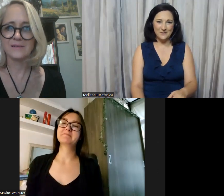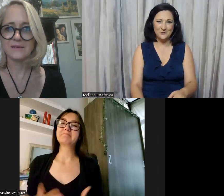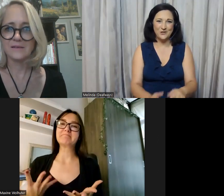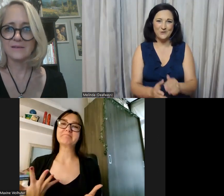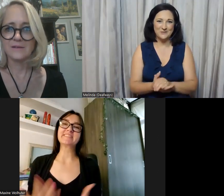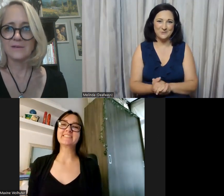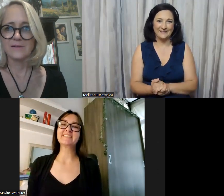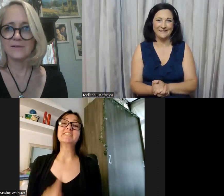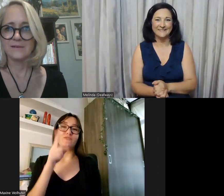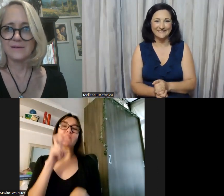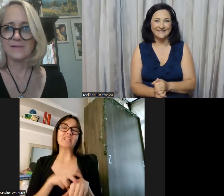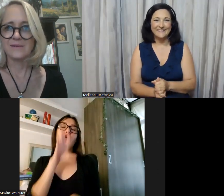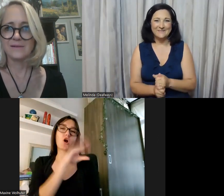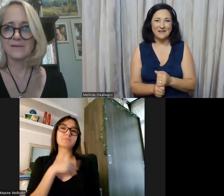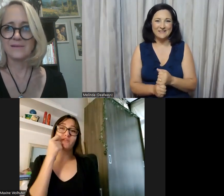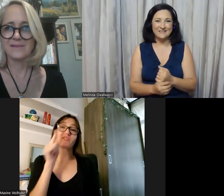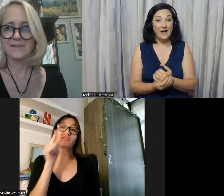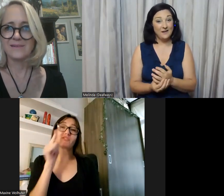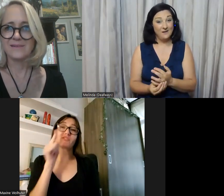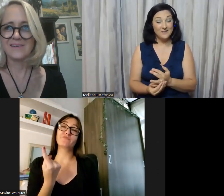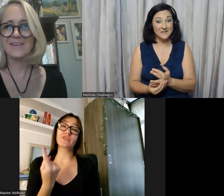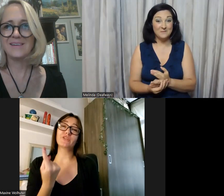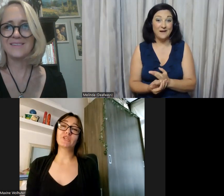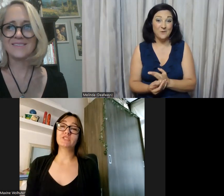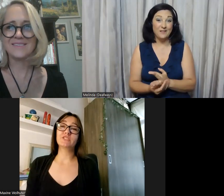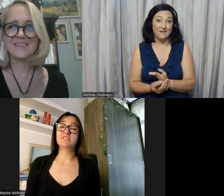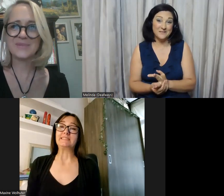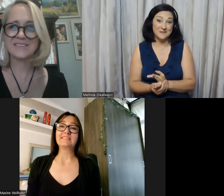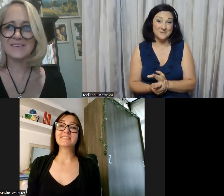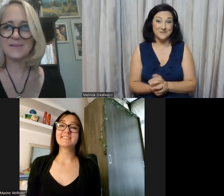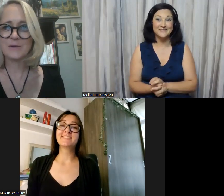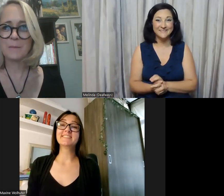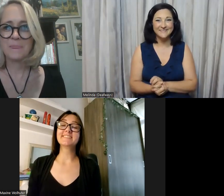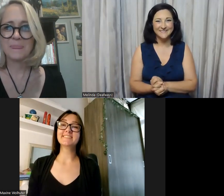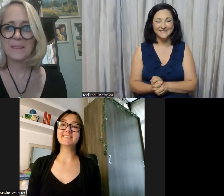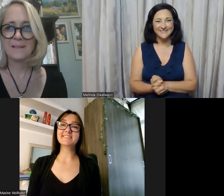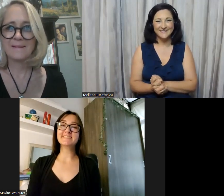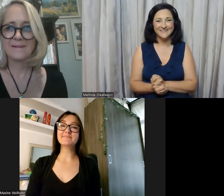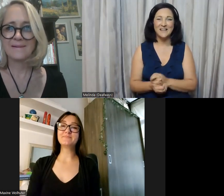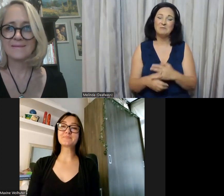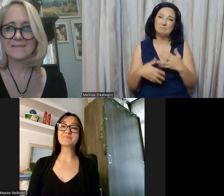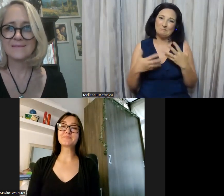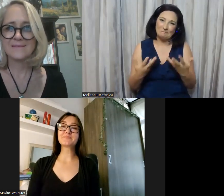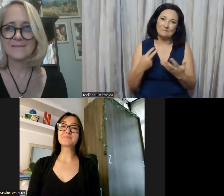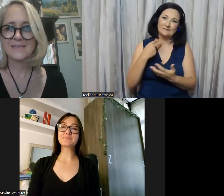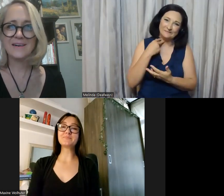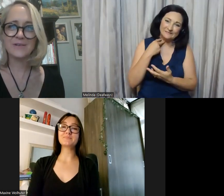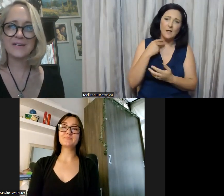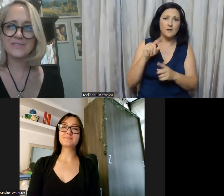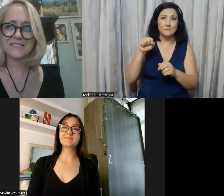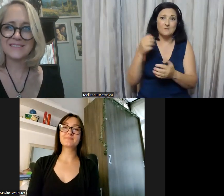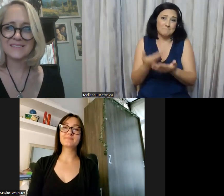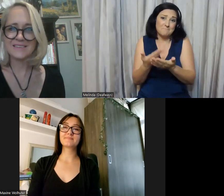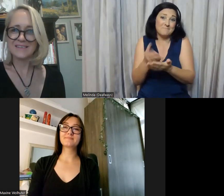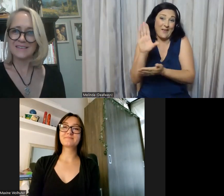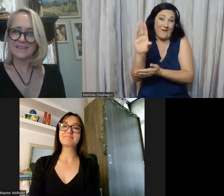so he won't show his work. But yeah, I can ask him. I will ask him though. Yeah, I would love to see